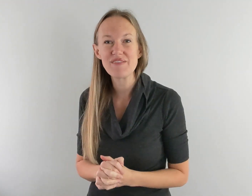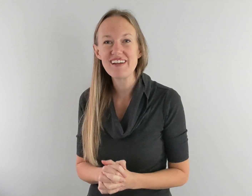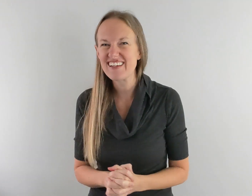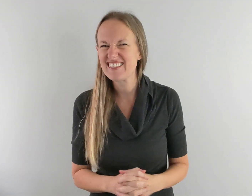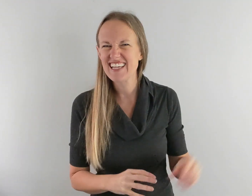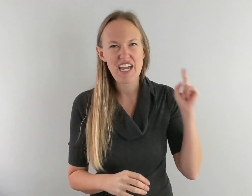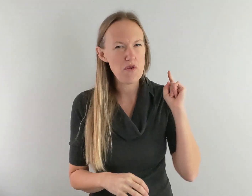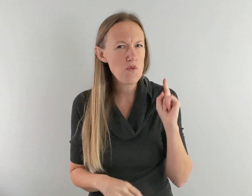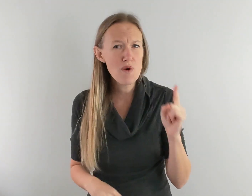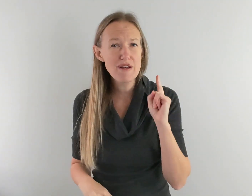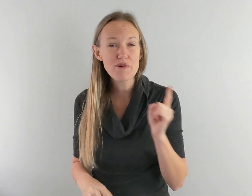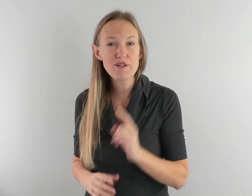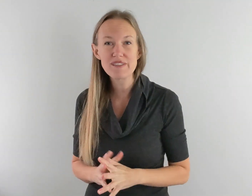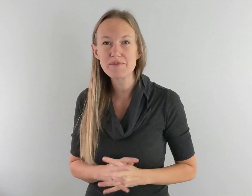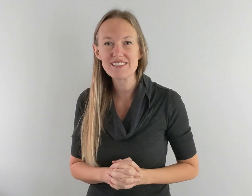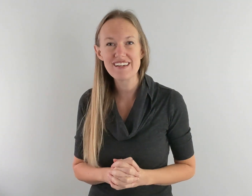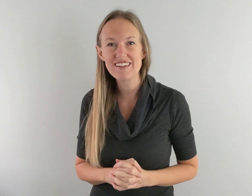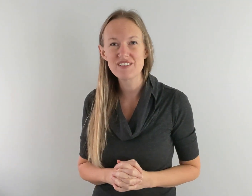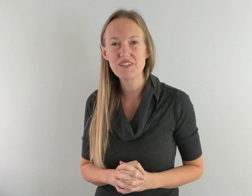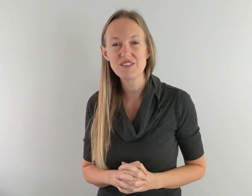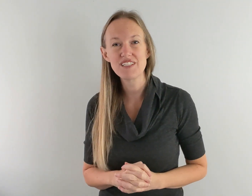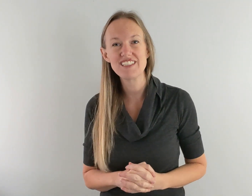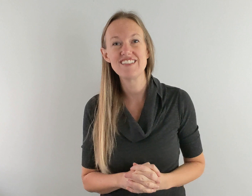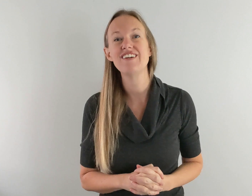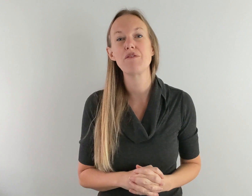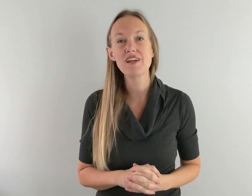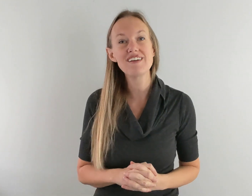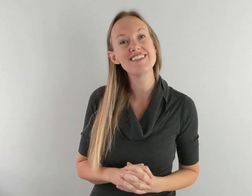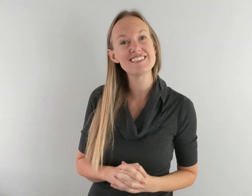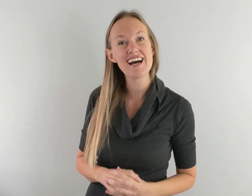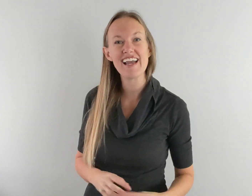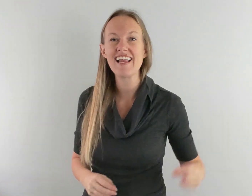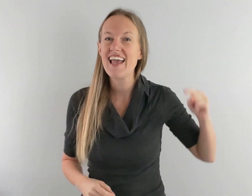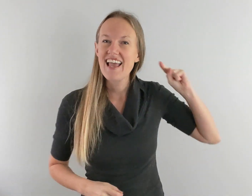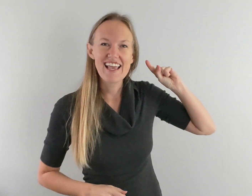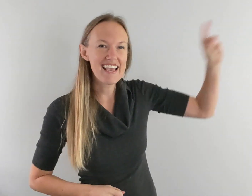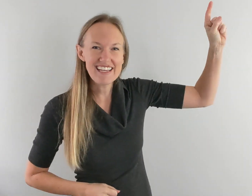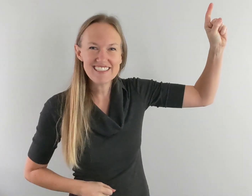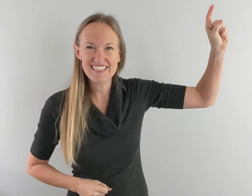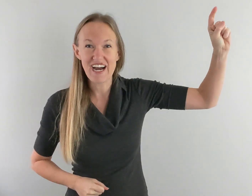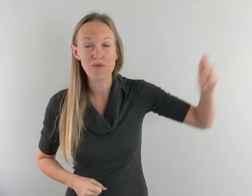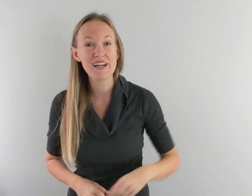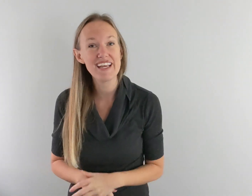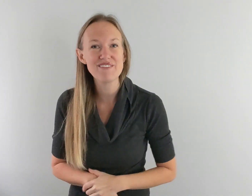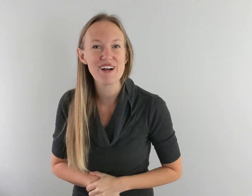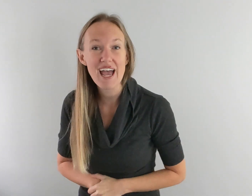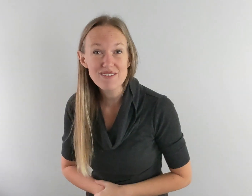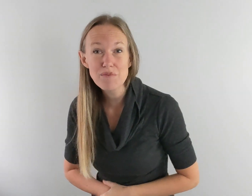we are going to sign one more Christmas song of 2022, and we are going to sign He Shall Reign